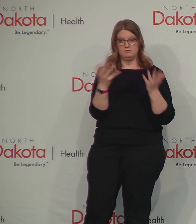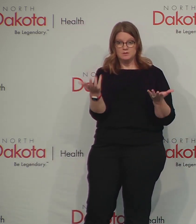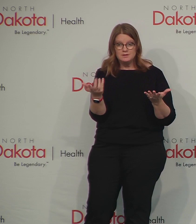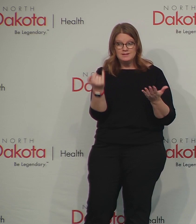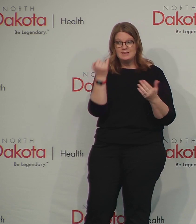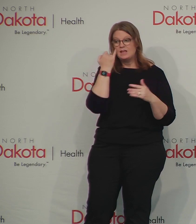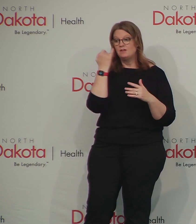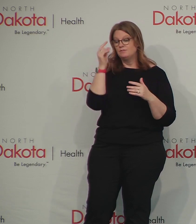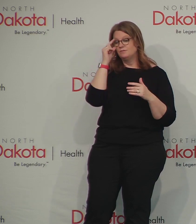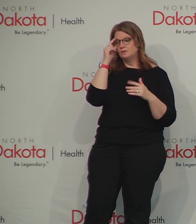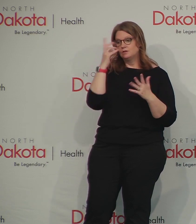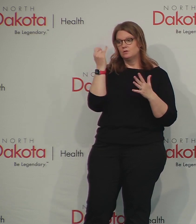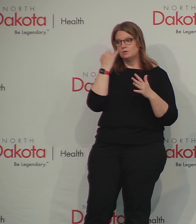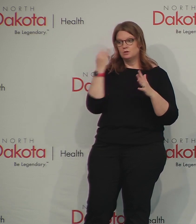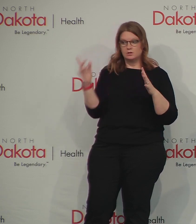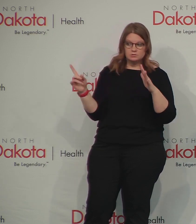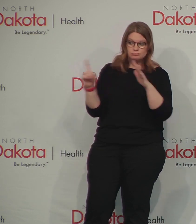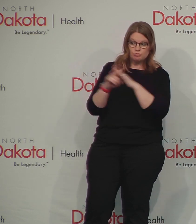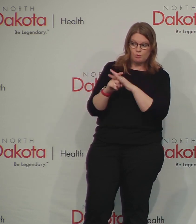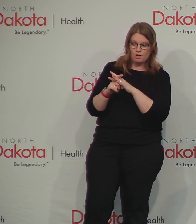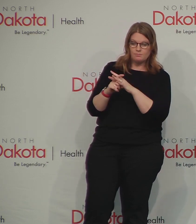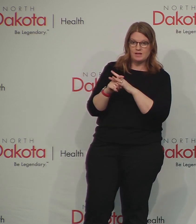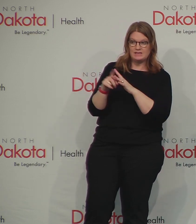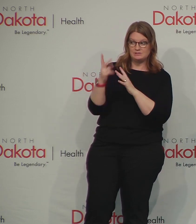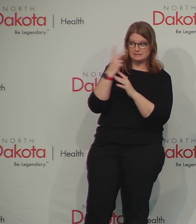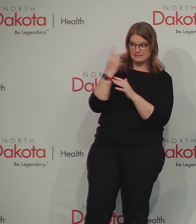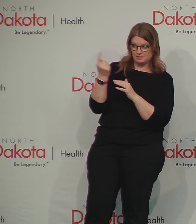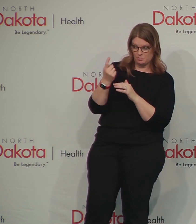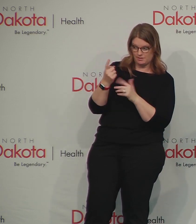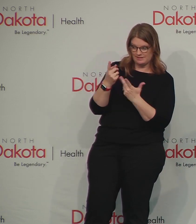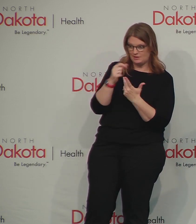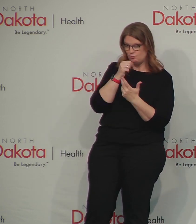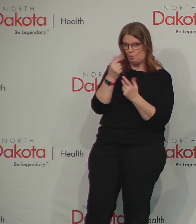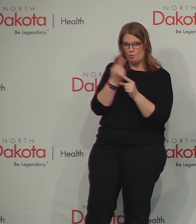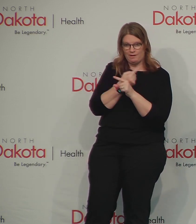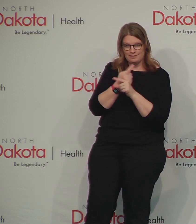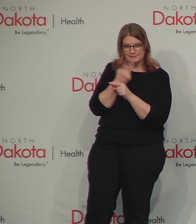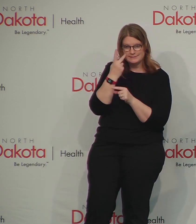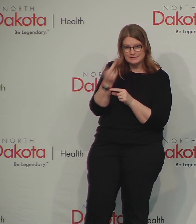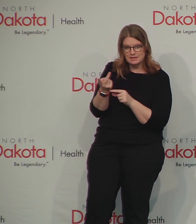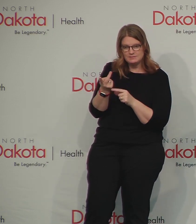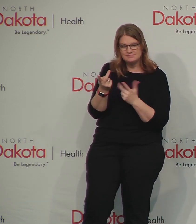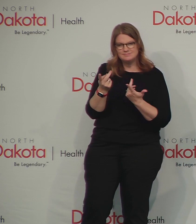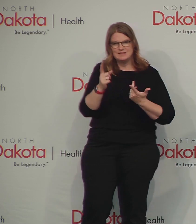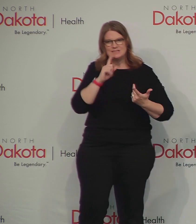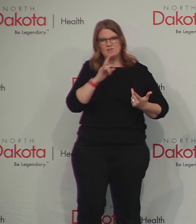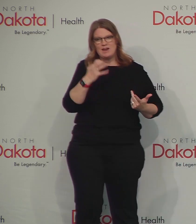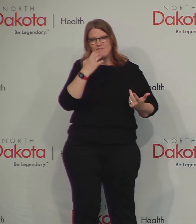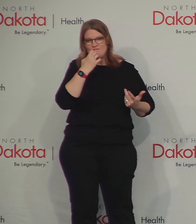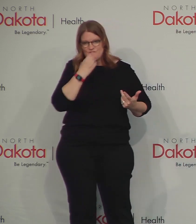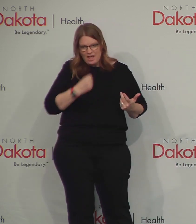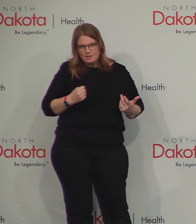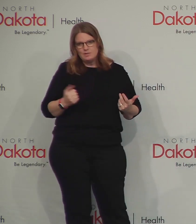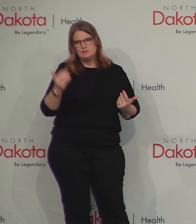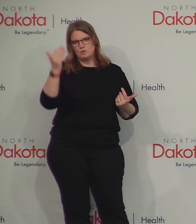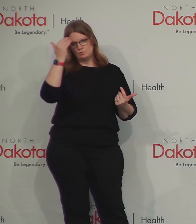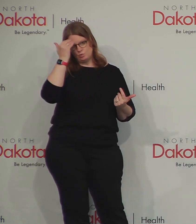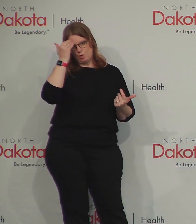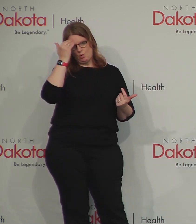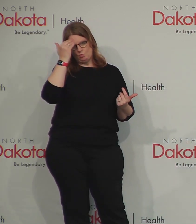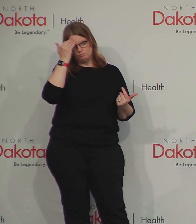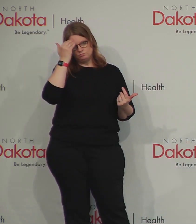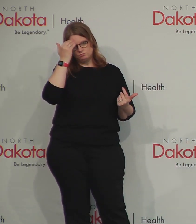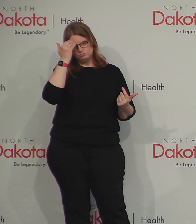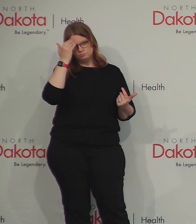anybody that's been outside of your core group. There's just real value in knowing your status so that you're not unknowingly